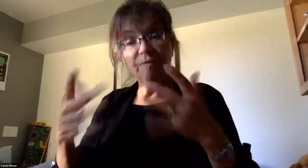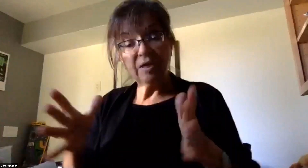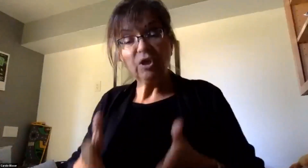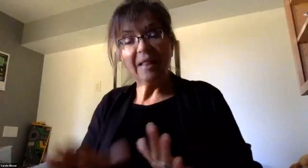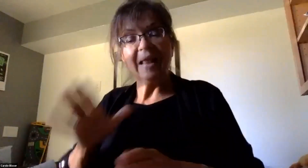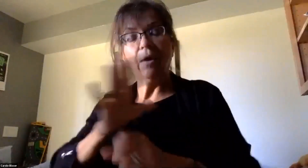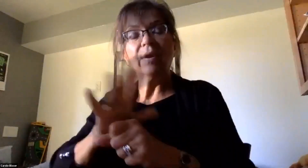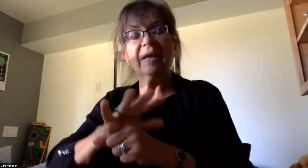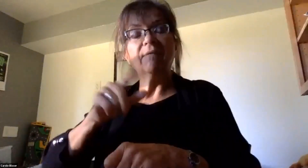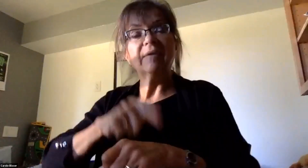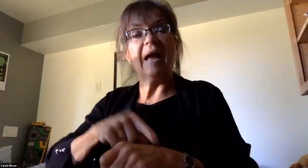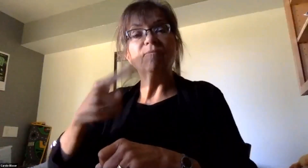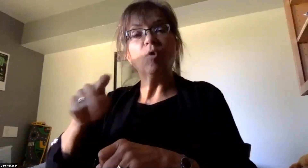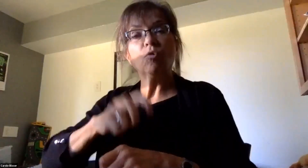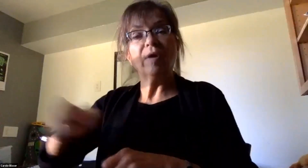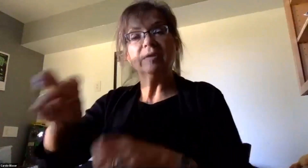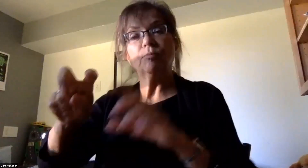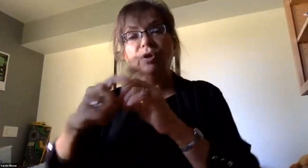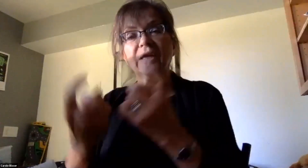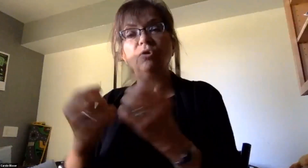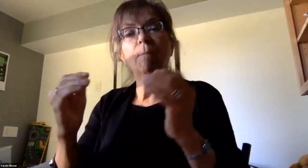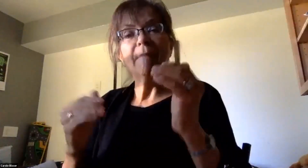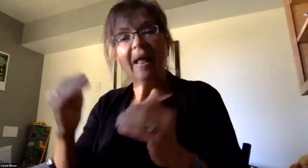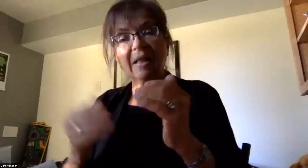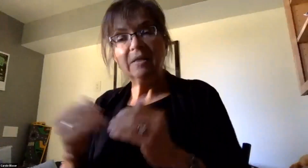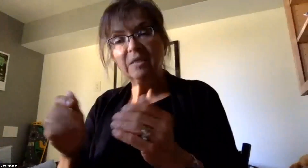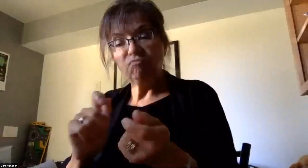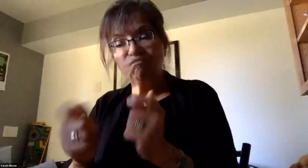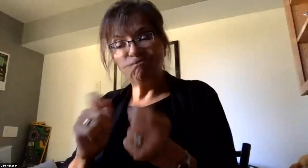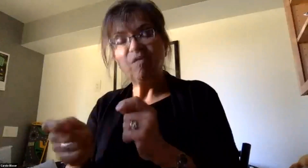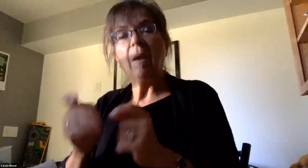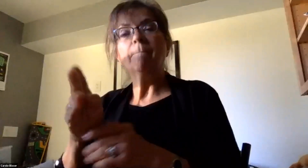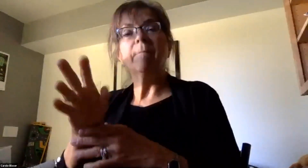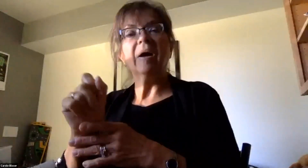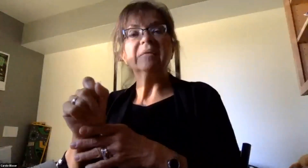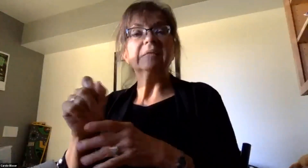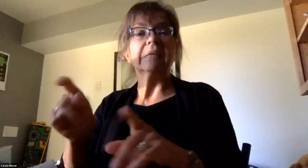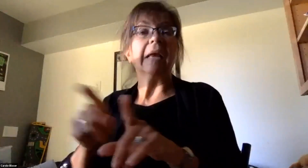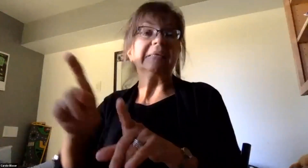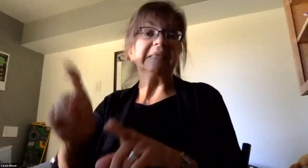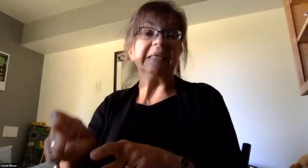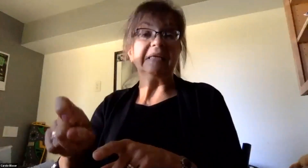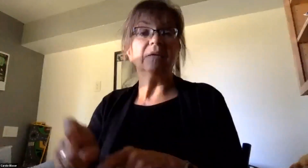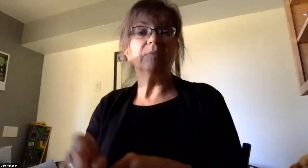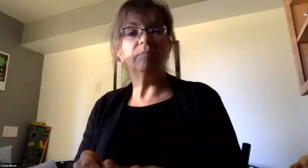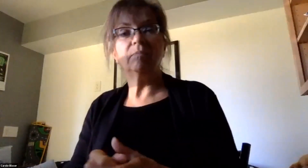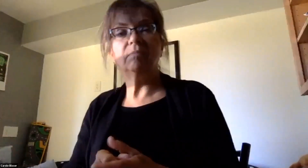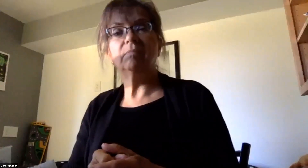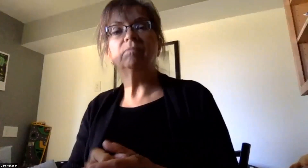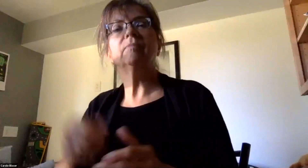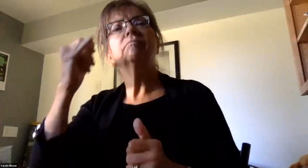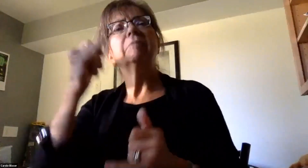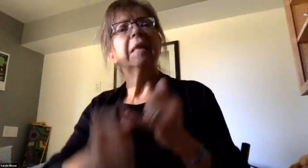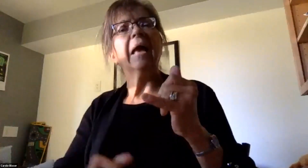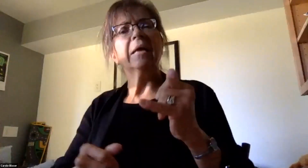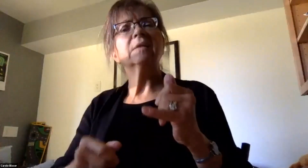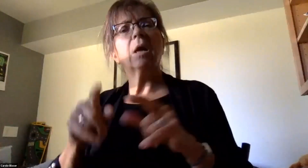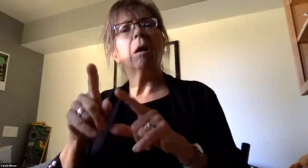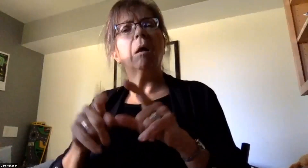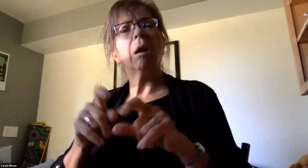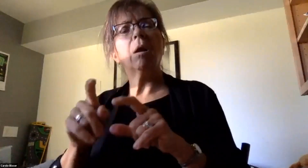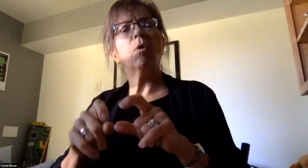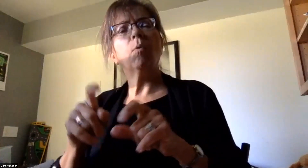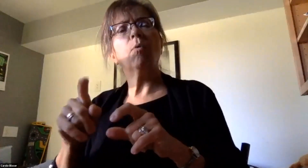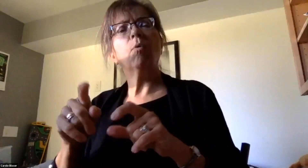Department to balance and reroute the buses as needed. And finally, have a couple questions on